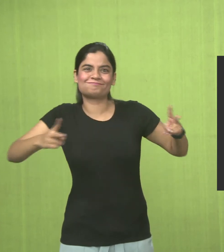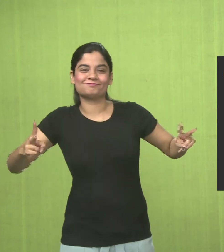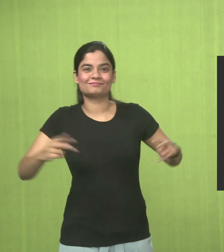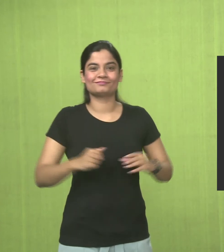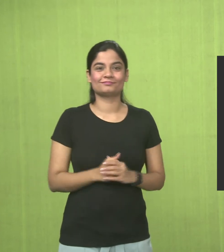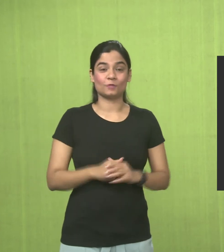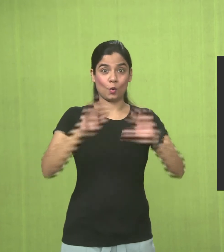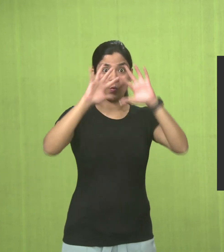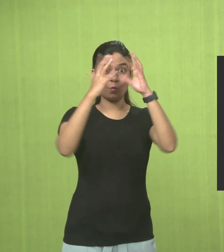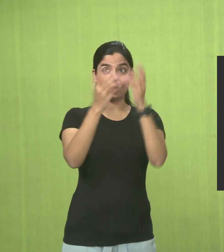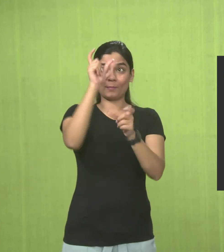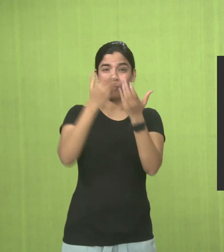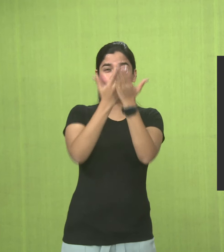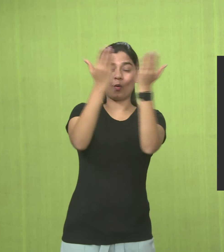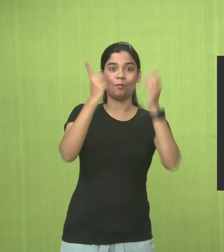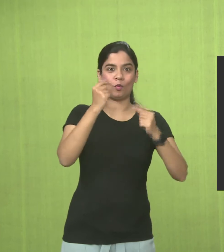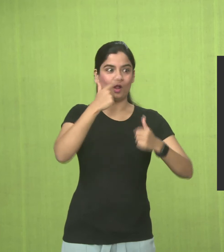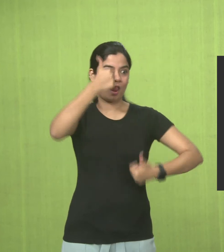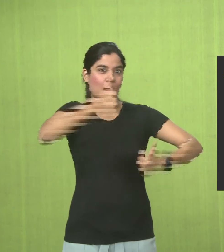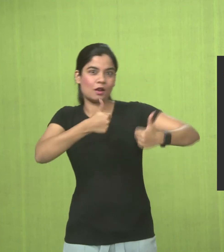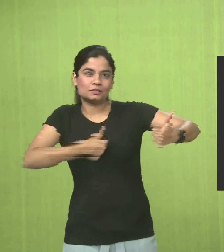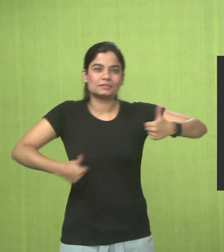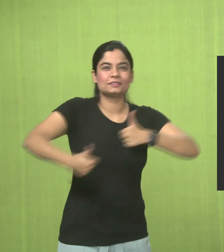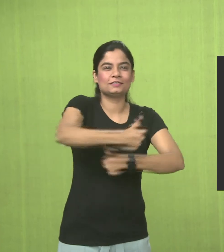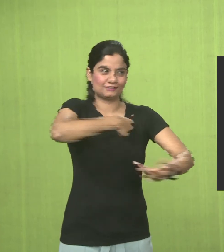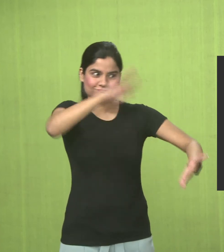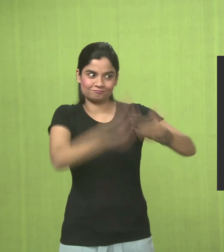Both have to succeed in an increasingly competitive world.